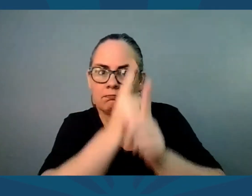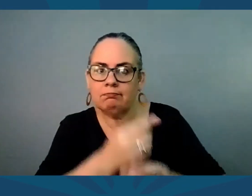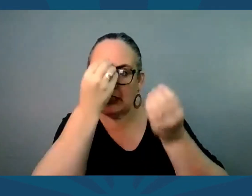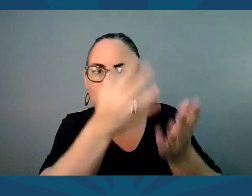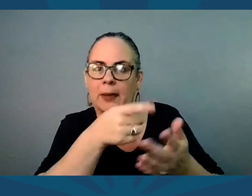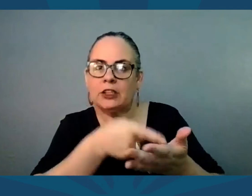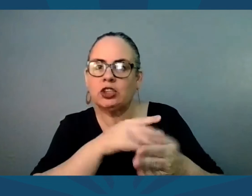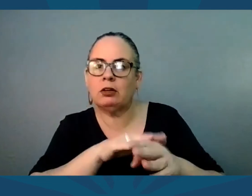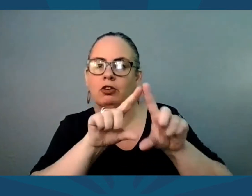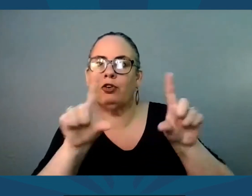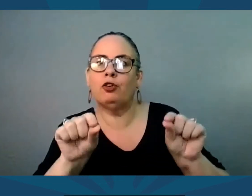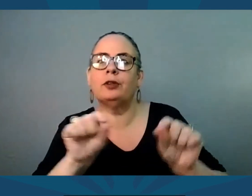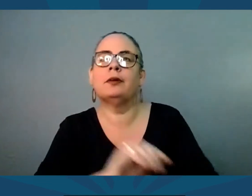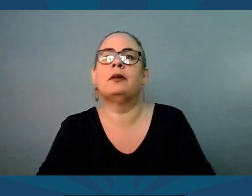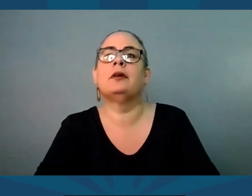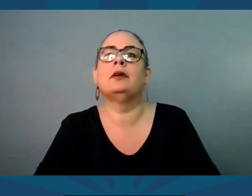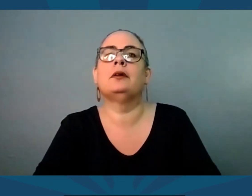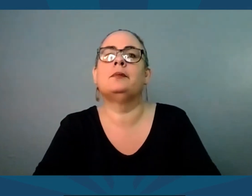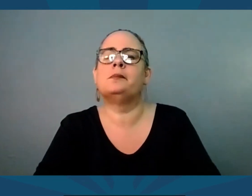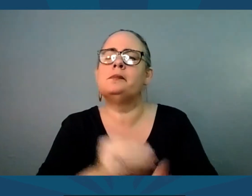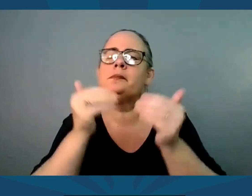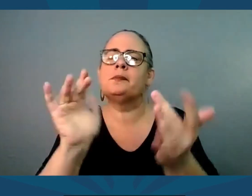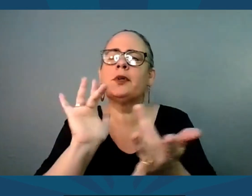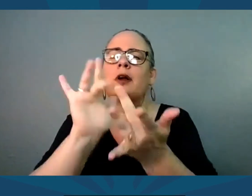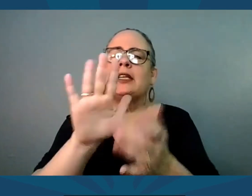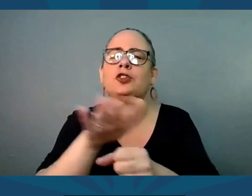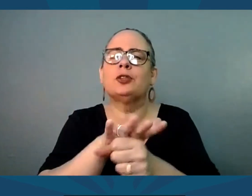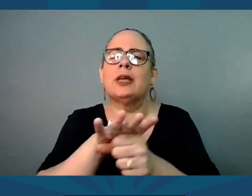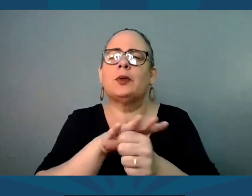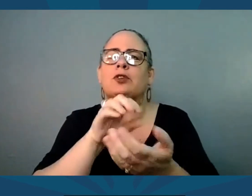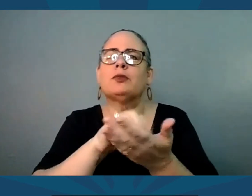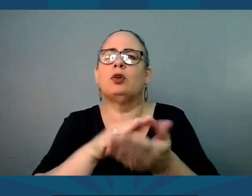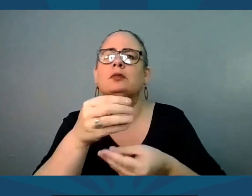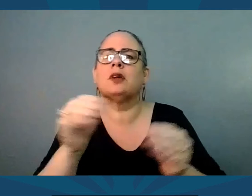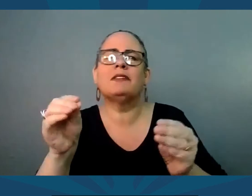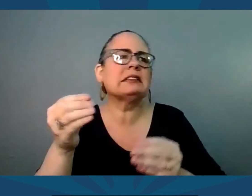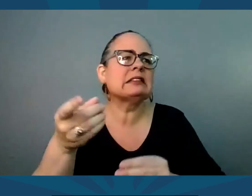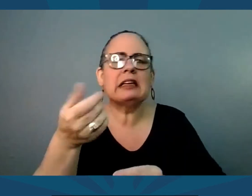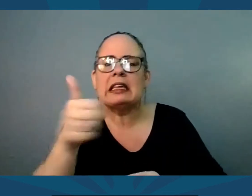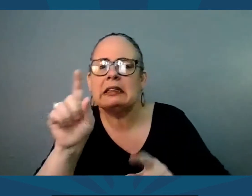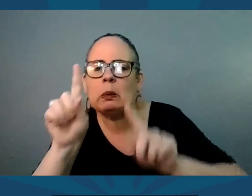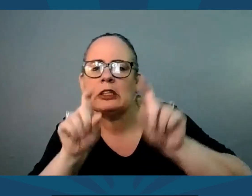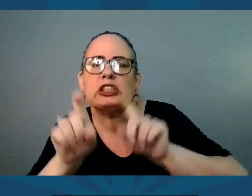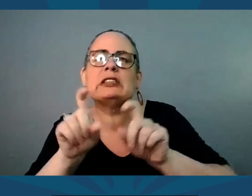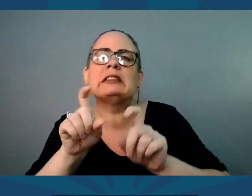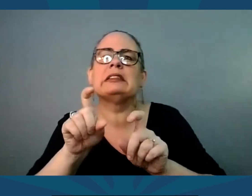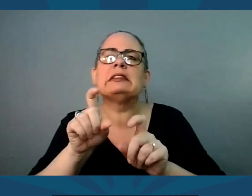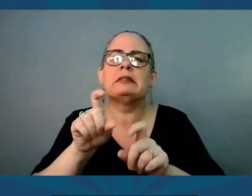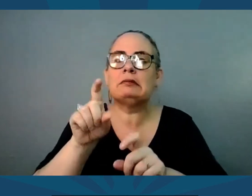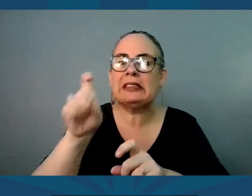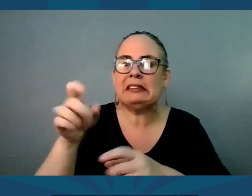Voters are encouraged to verify that the information on their card is correct. Please contact your county recorder with